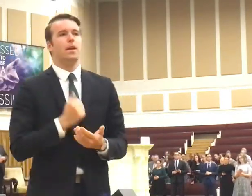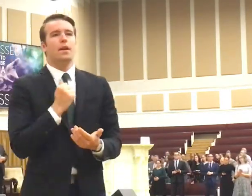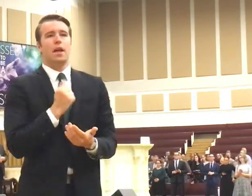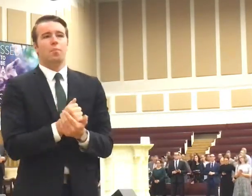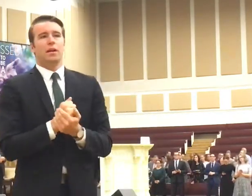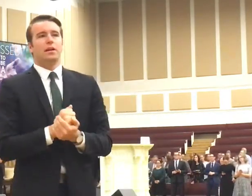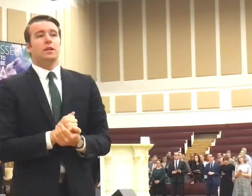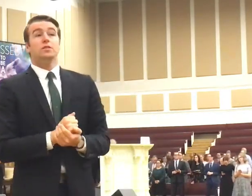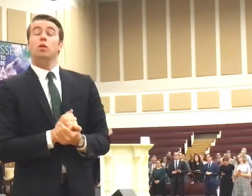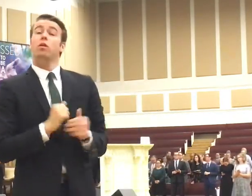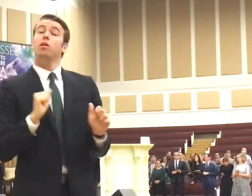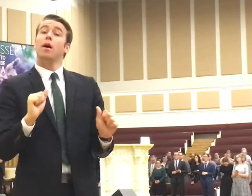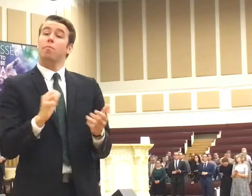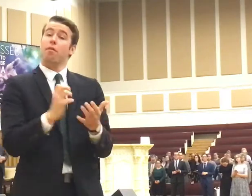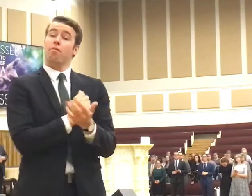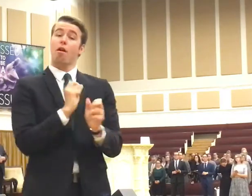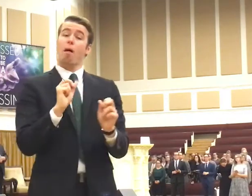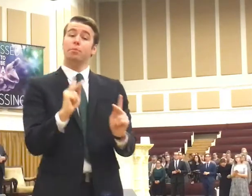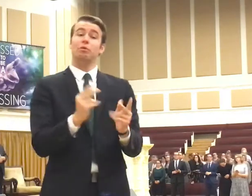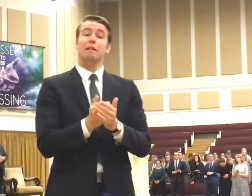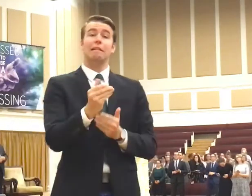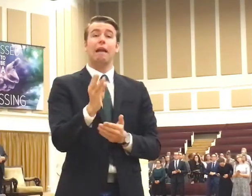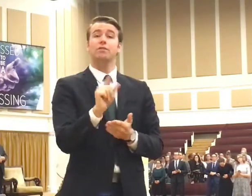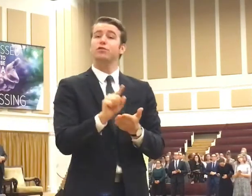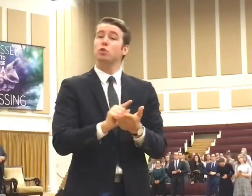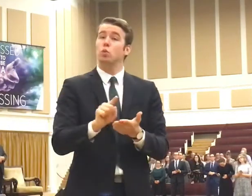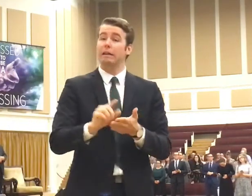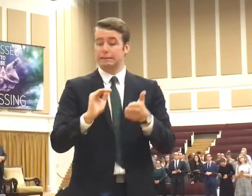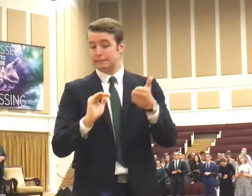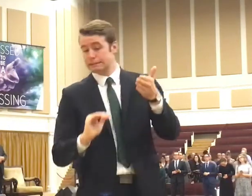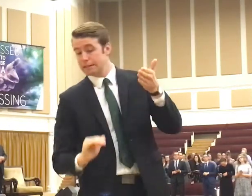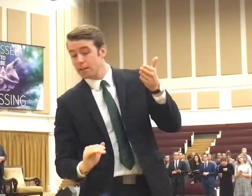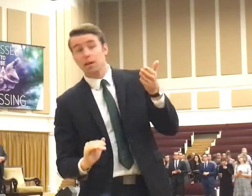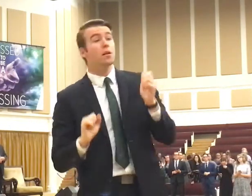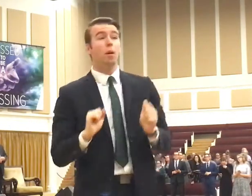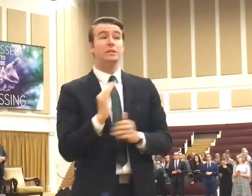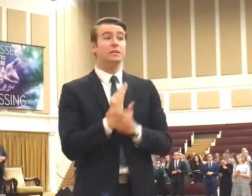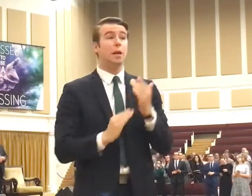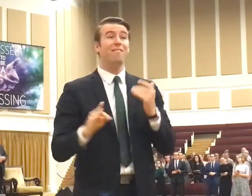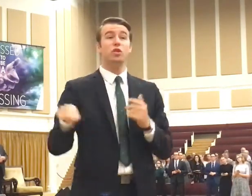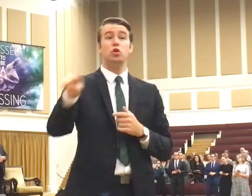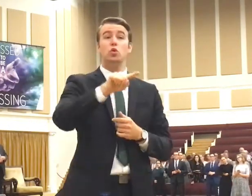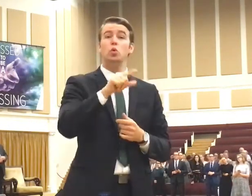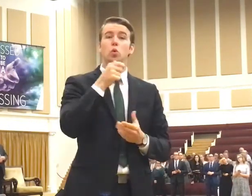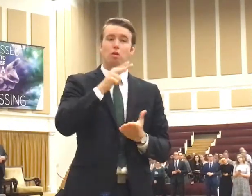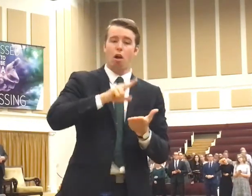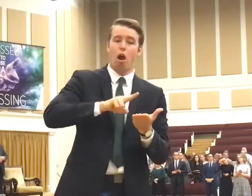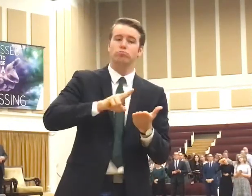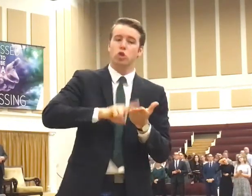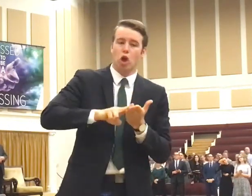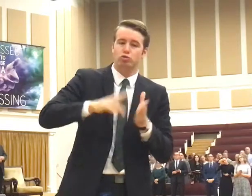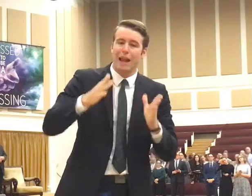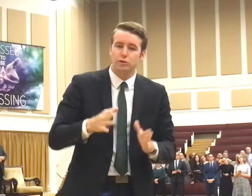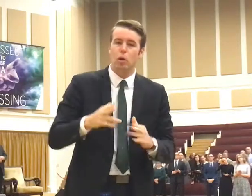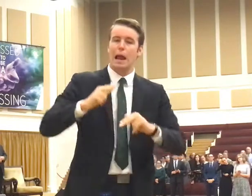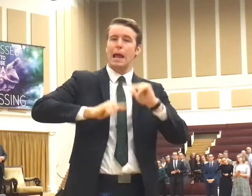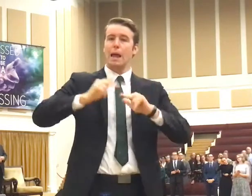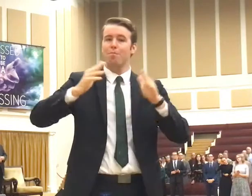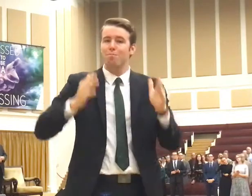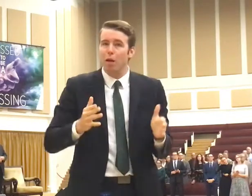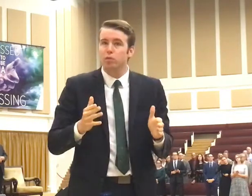Amen. There may be opportunity in the next few weeks where maybe some of you people that are in contracting or builders, or maybe